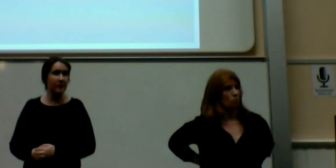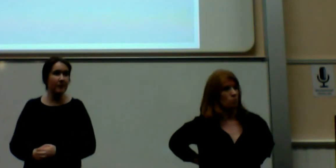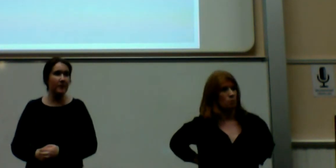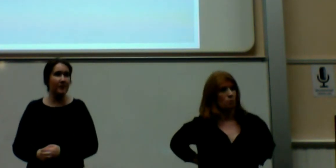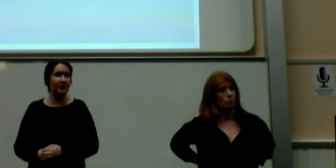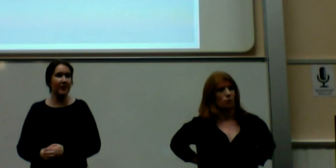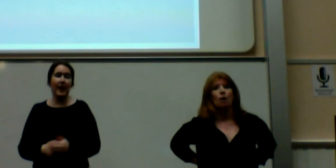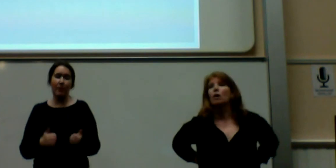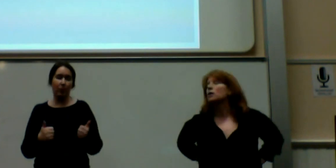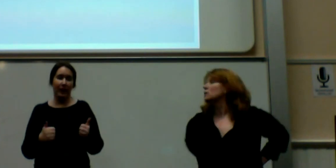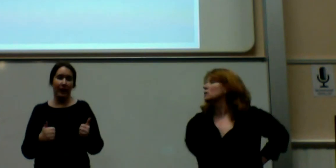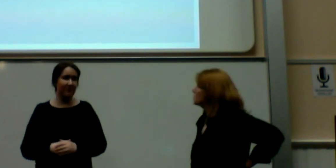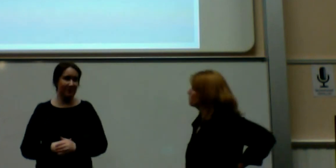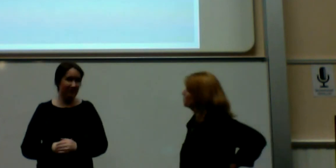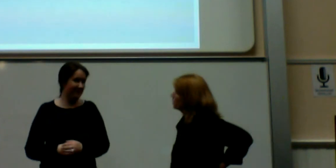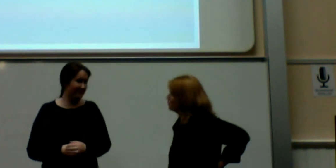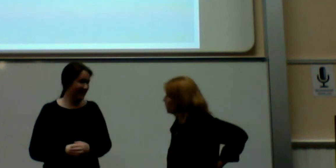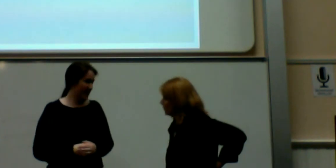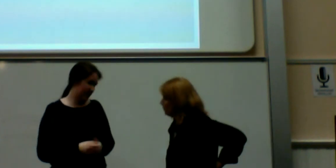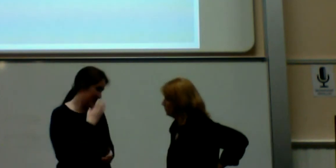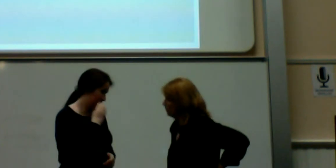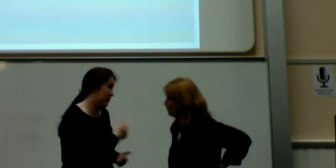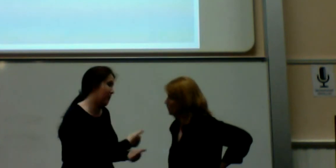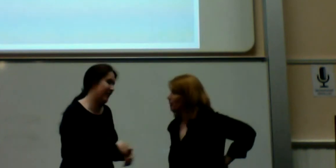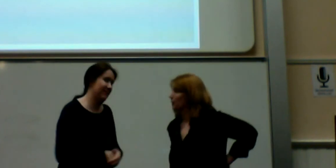Does the interpreter need a break? Does the